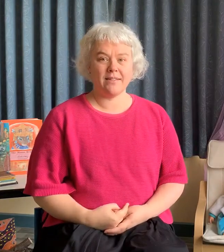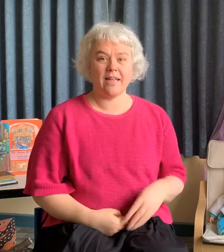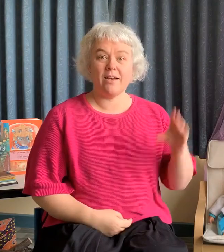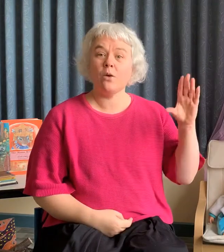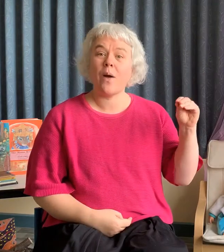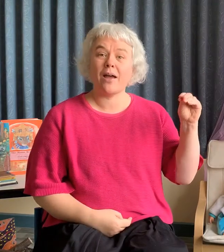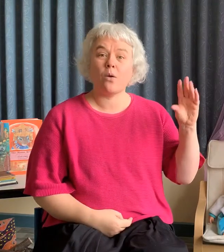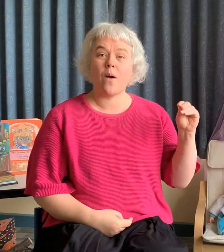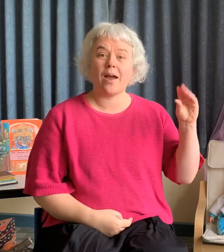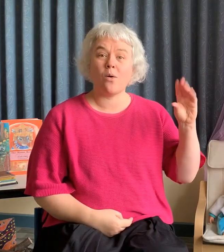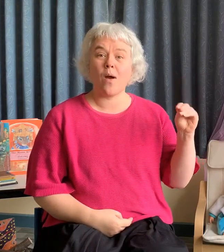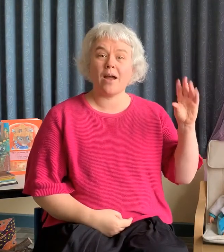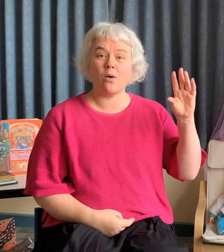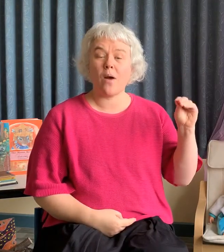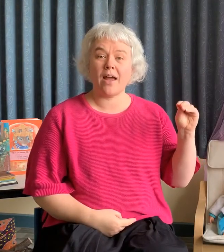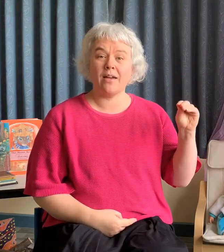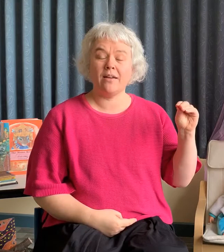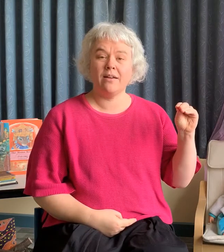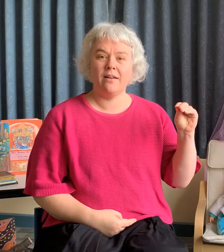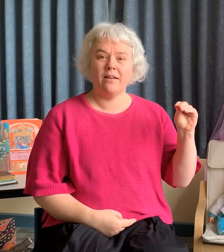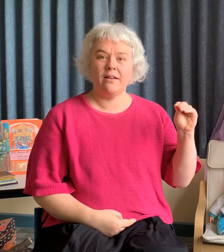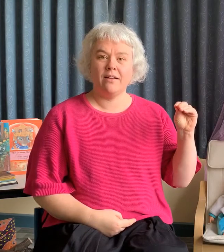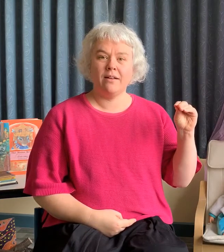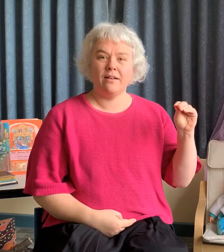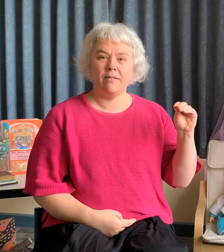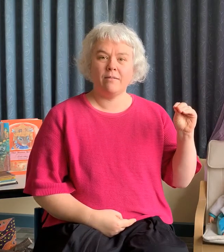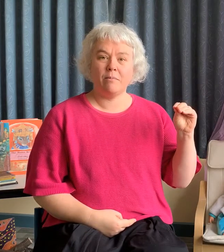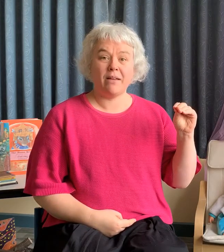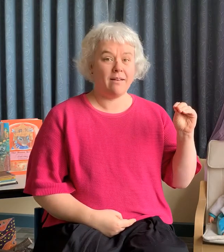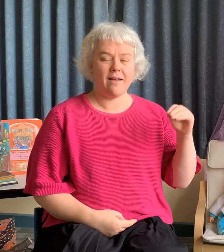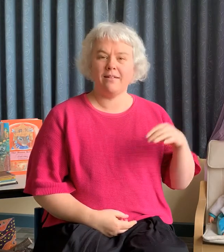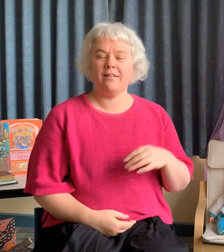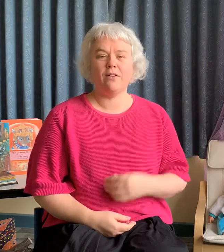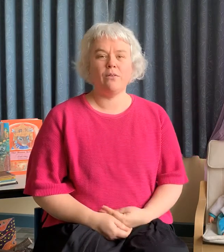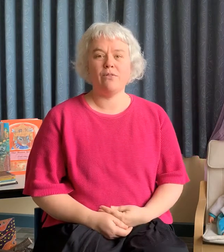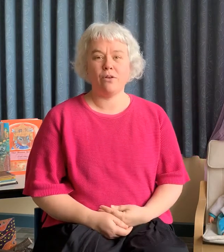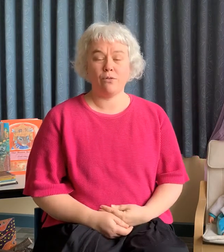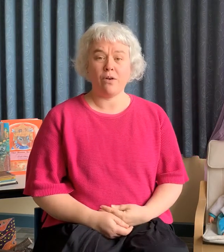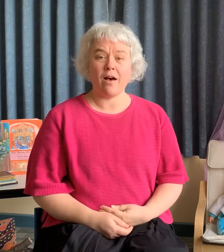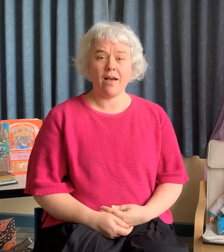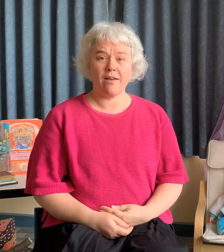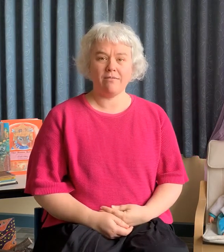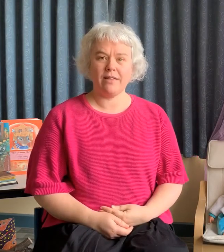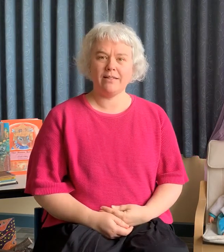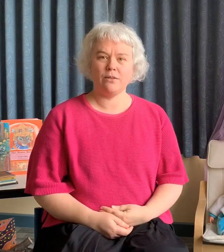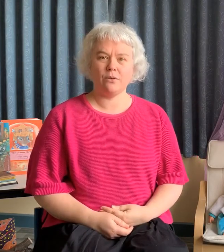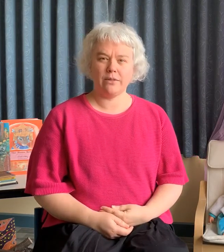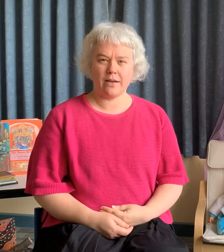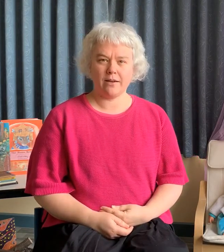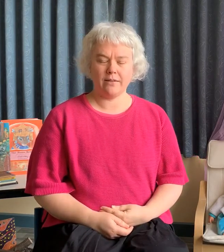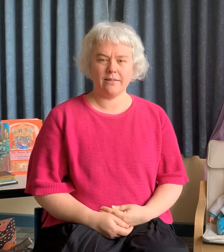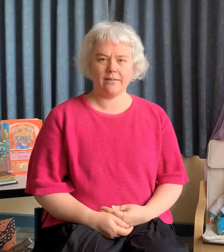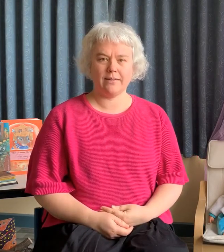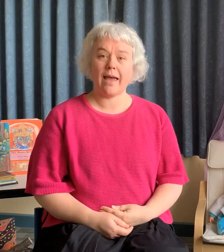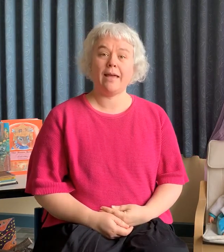said quack, quack, quack, quack, but none of the five little ducks came